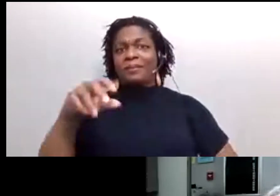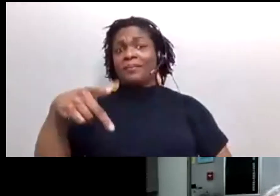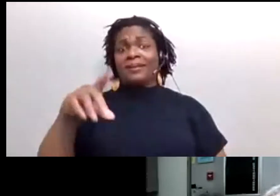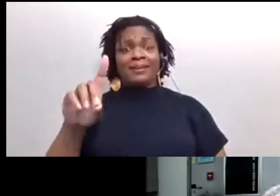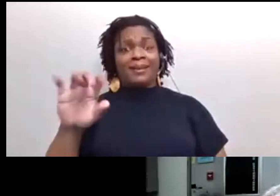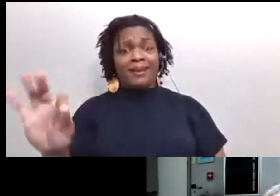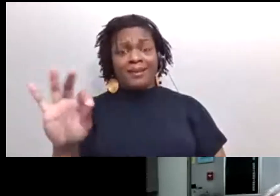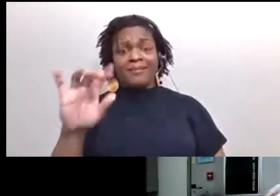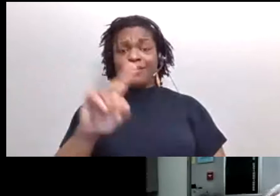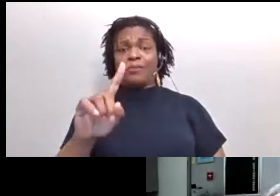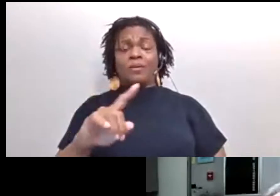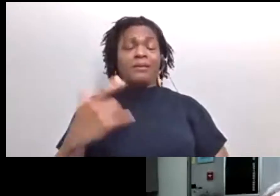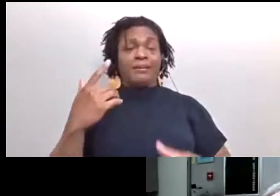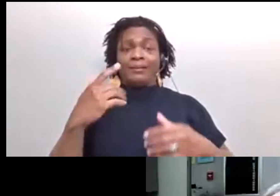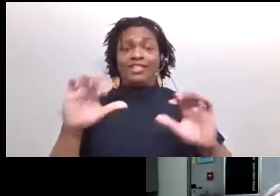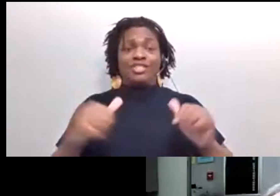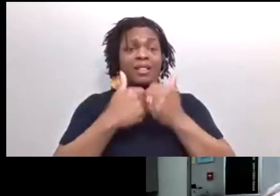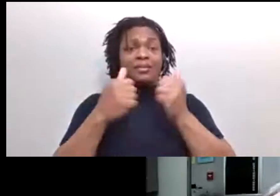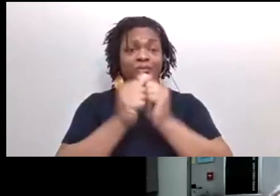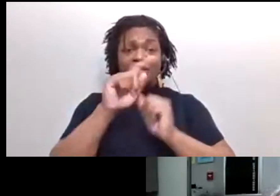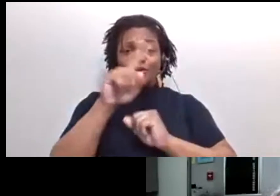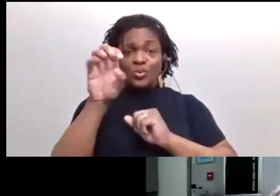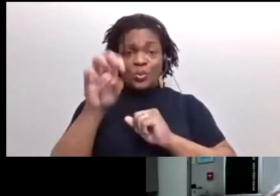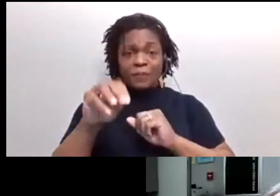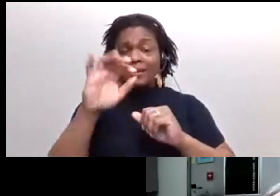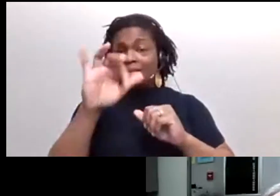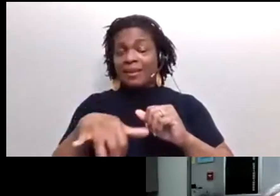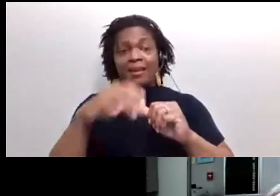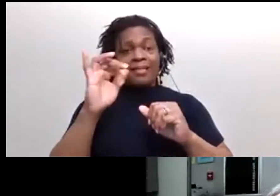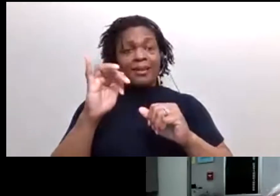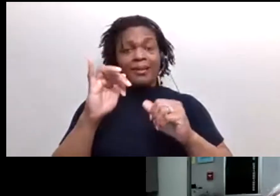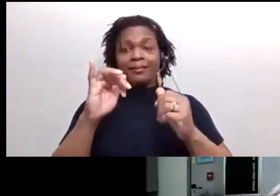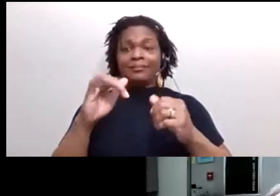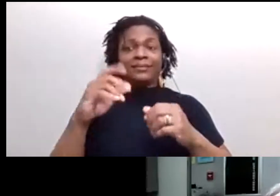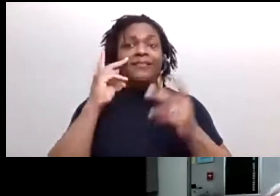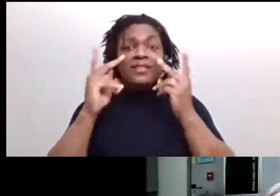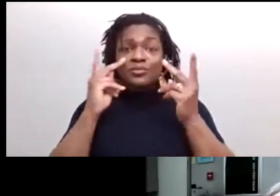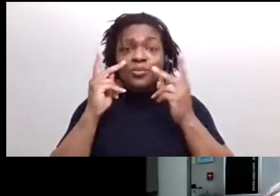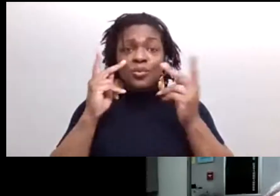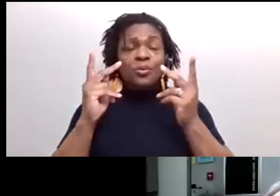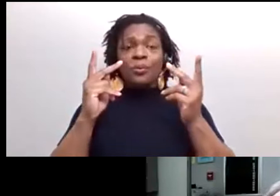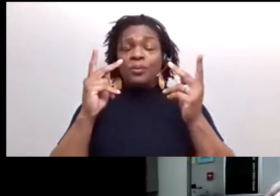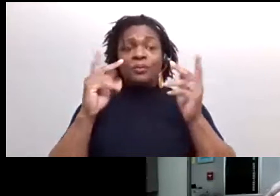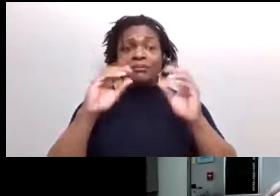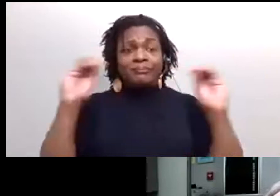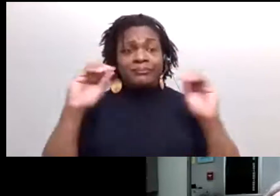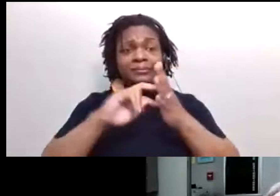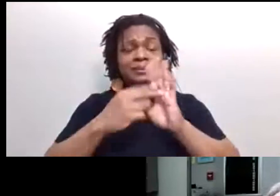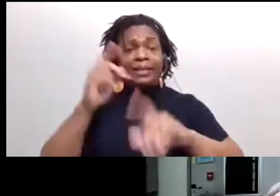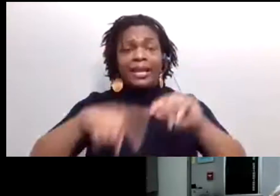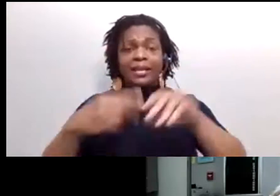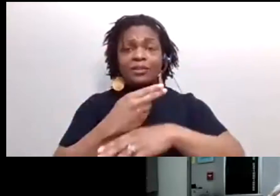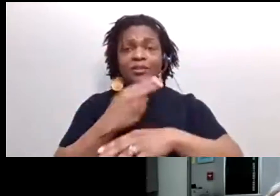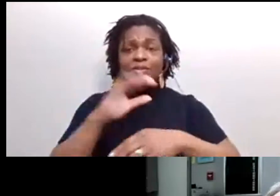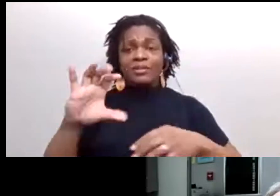of the challenges with Zoom is that our non-sighted users can't use the chat box as easily as we can. So there's My